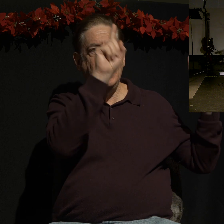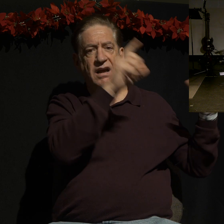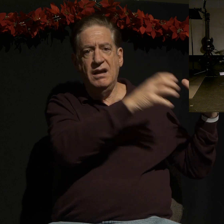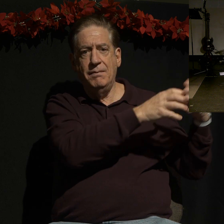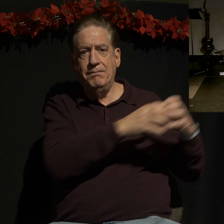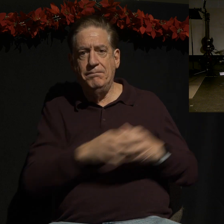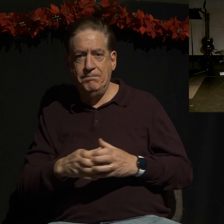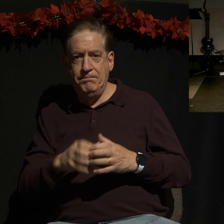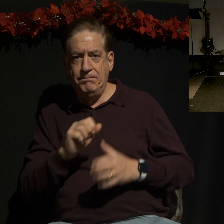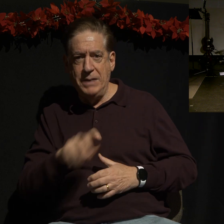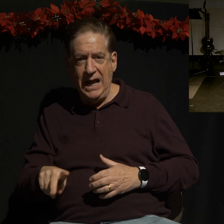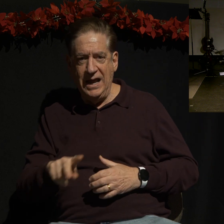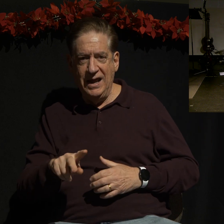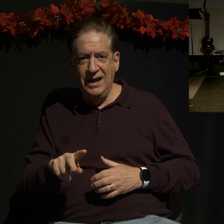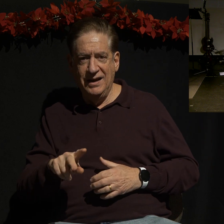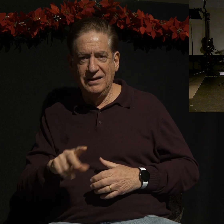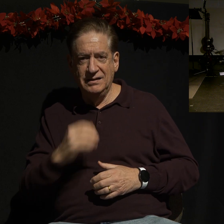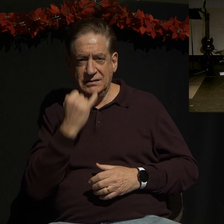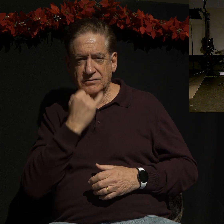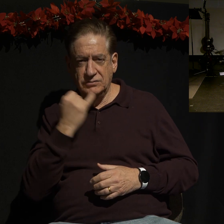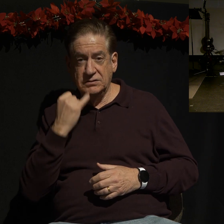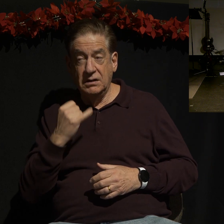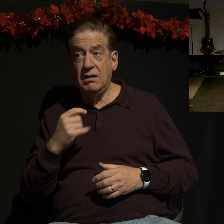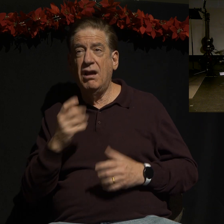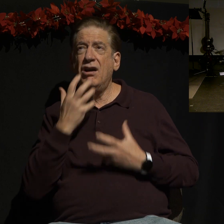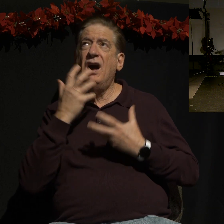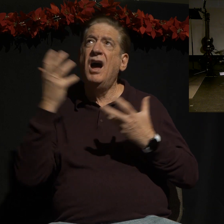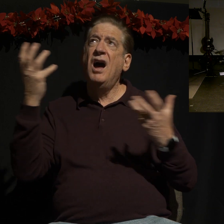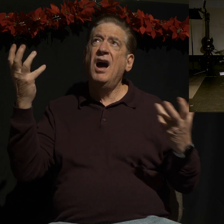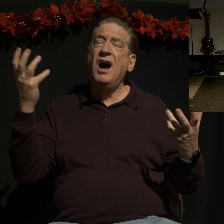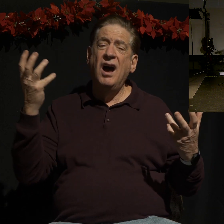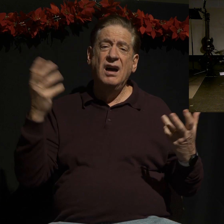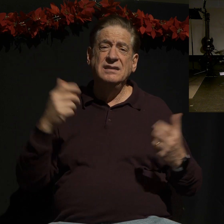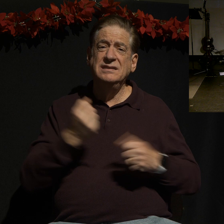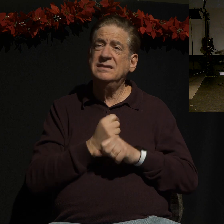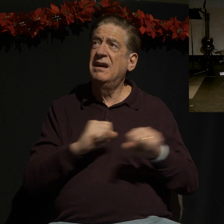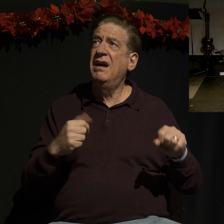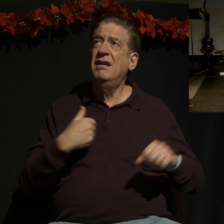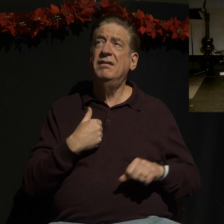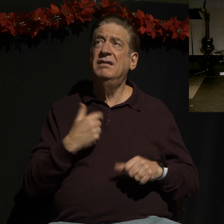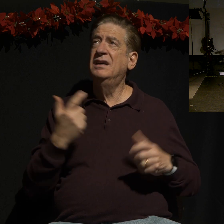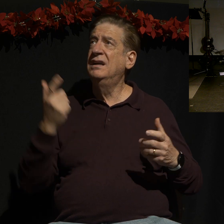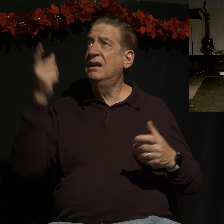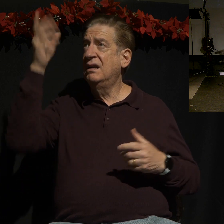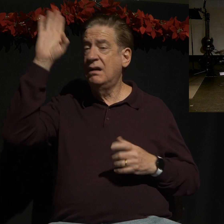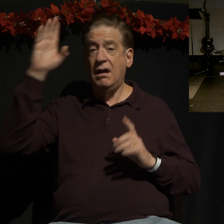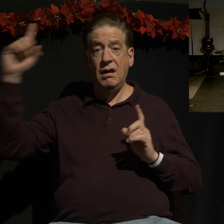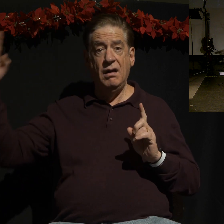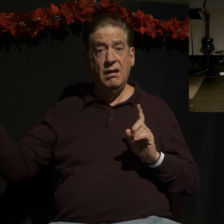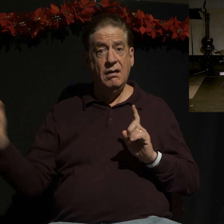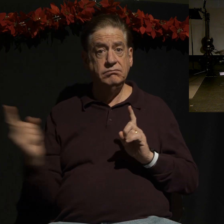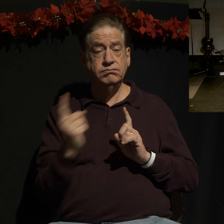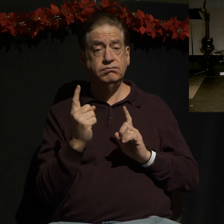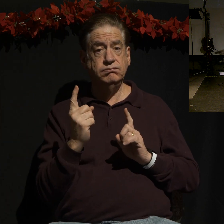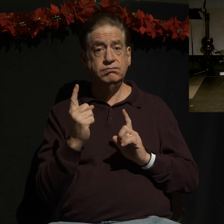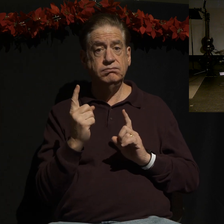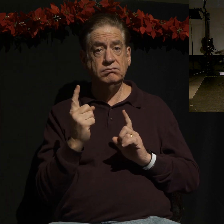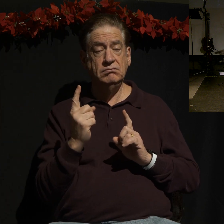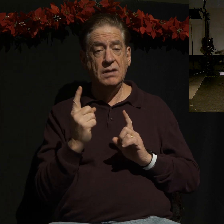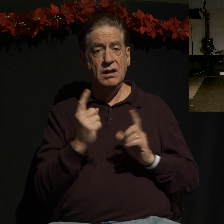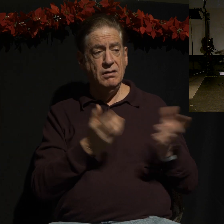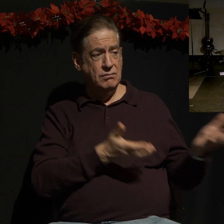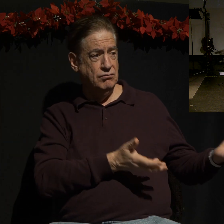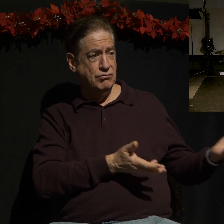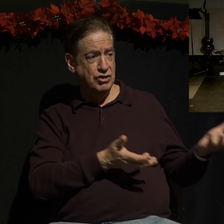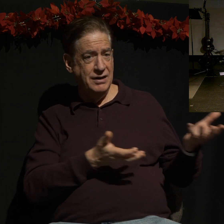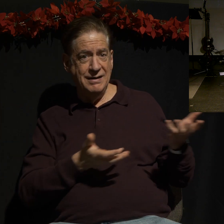70 years. They're crying out to God to save them. God comes in. He brings them